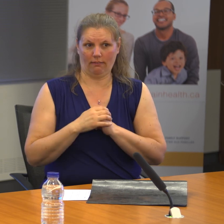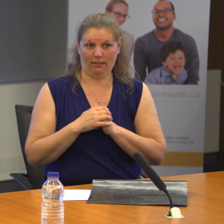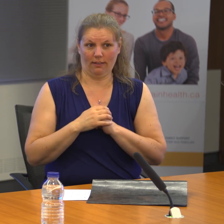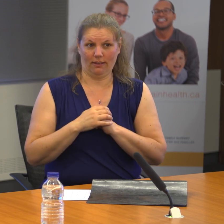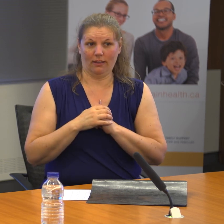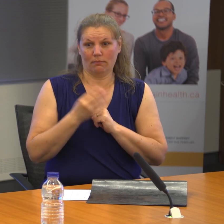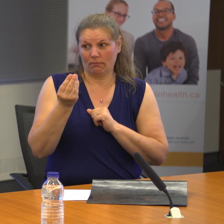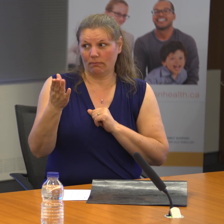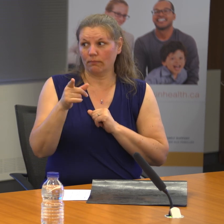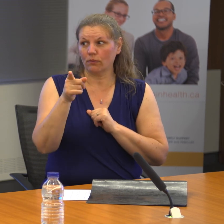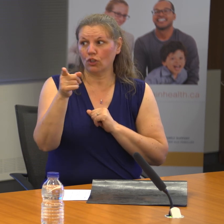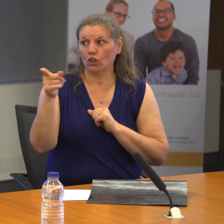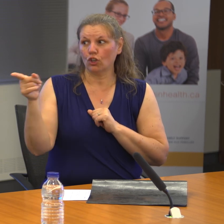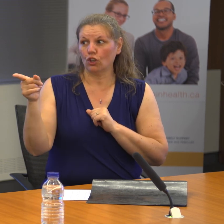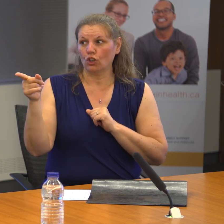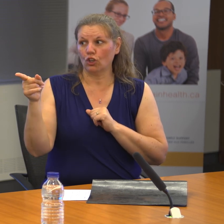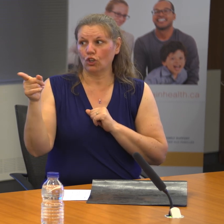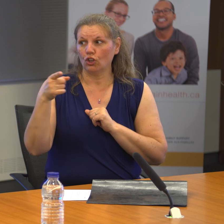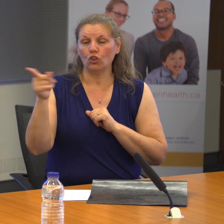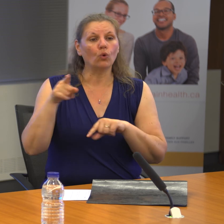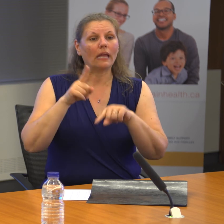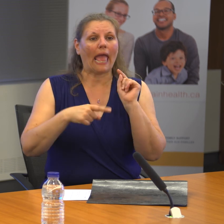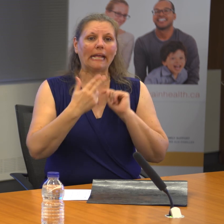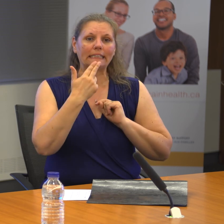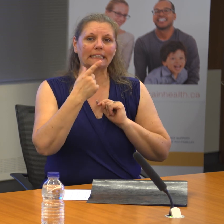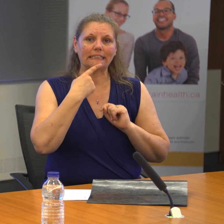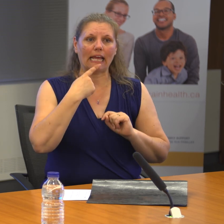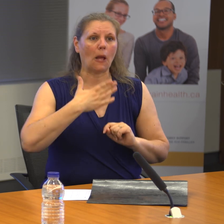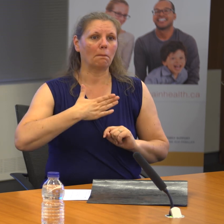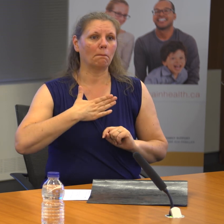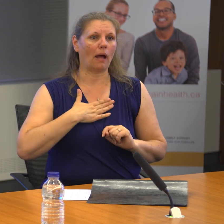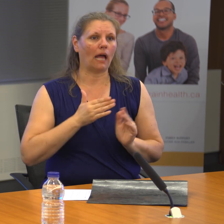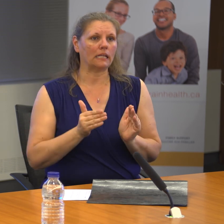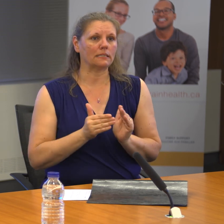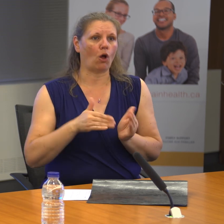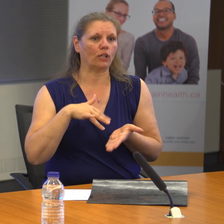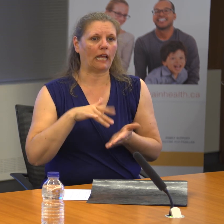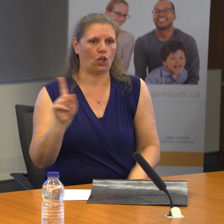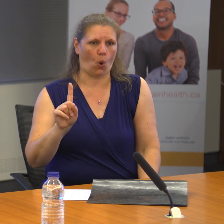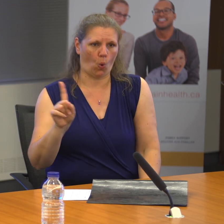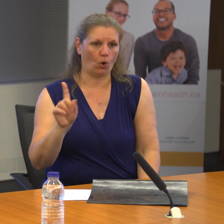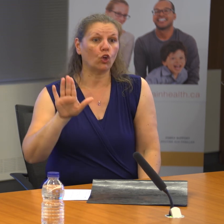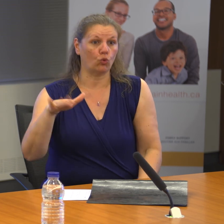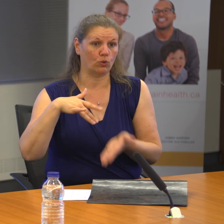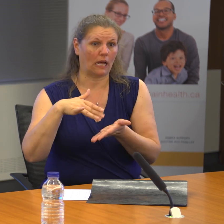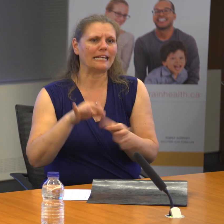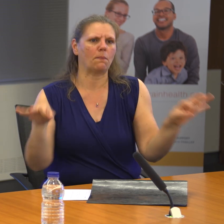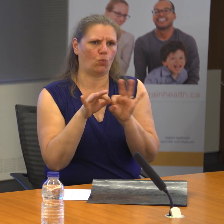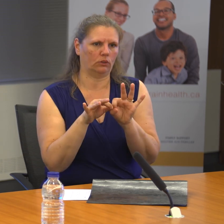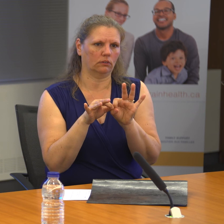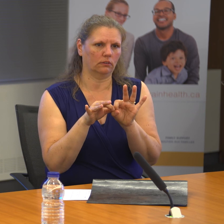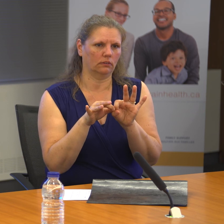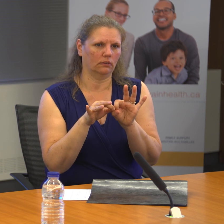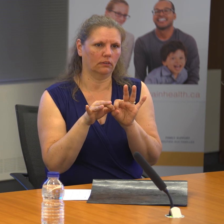about your small study. Your research matters. And I can't